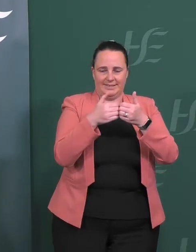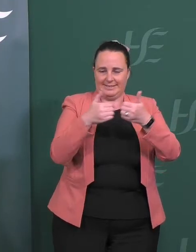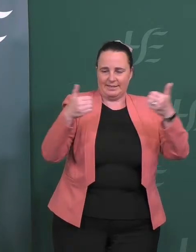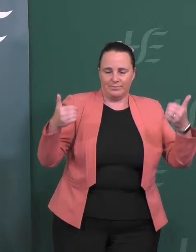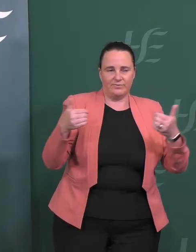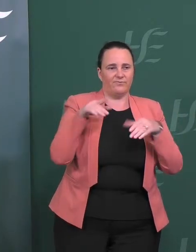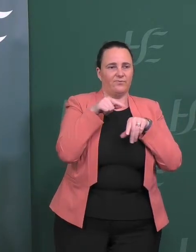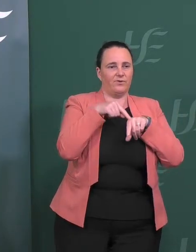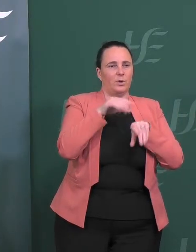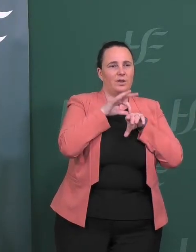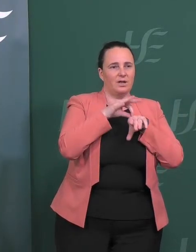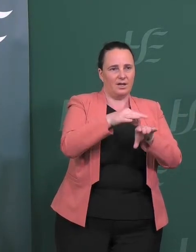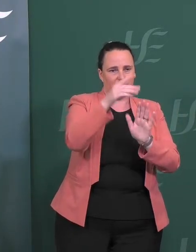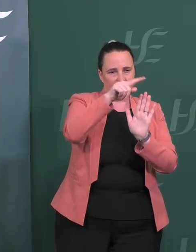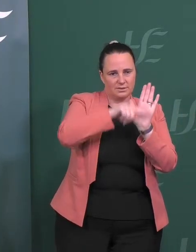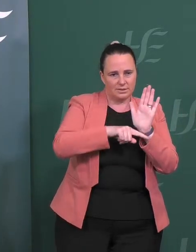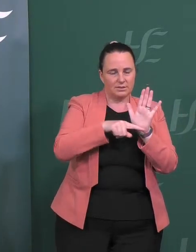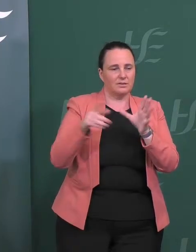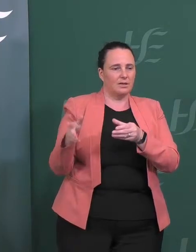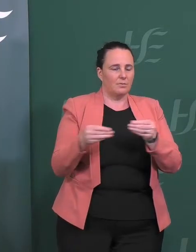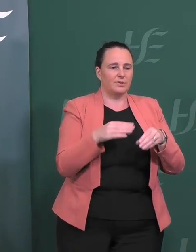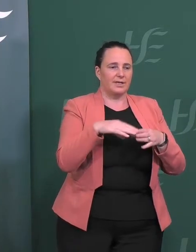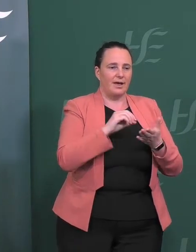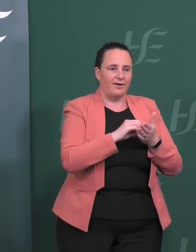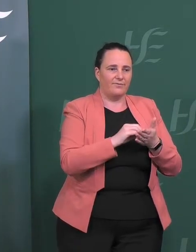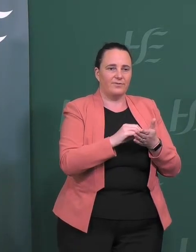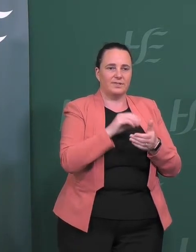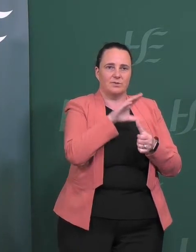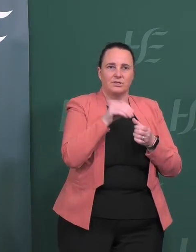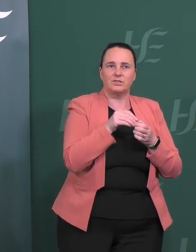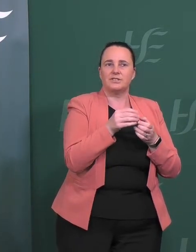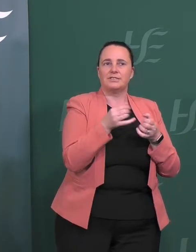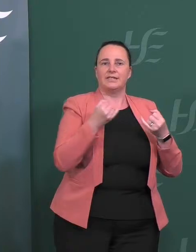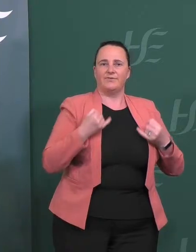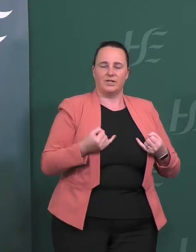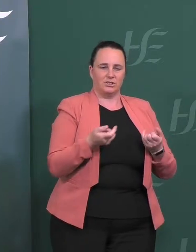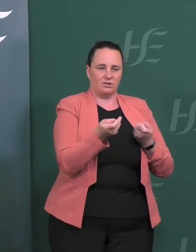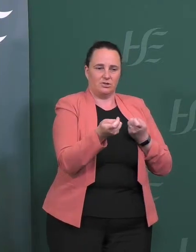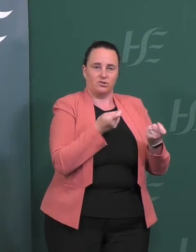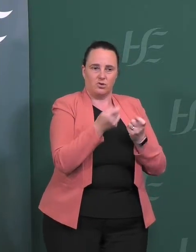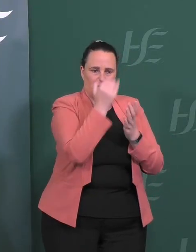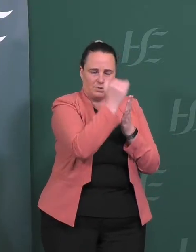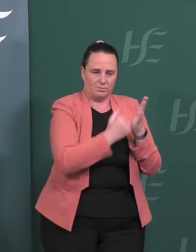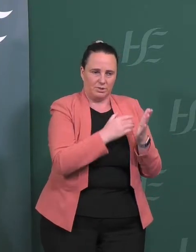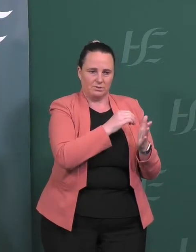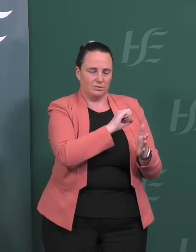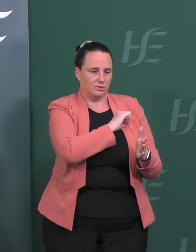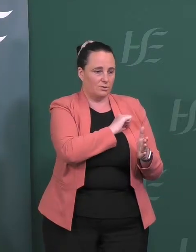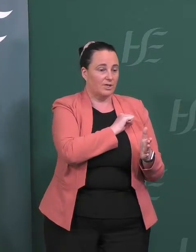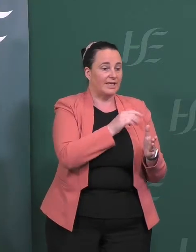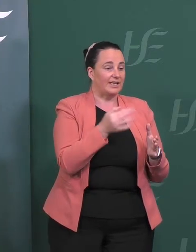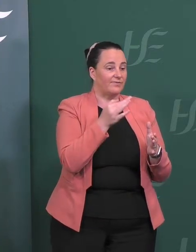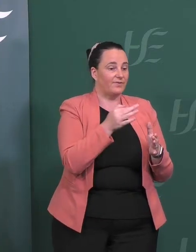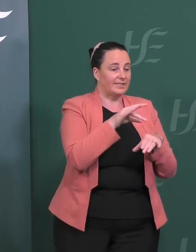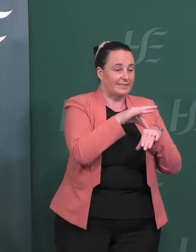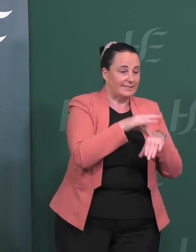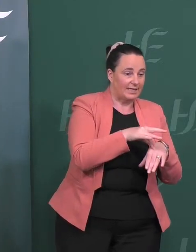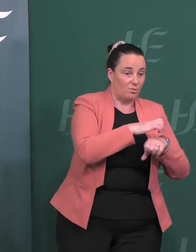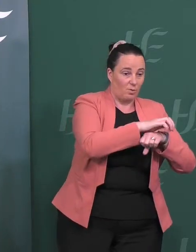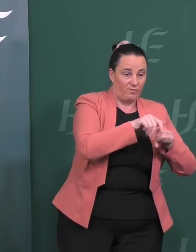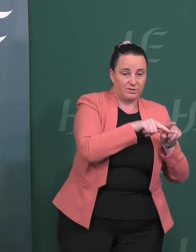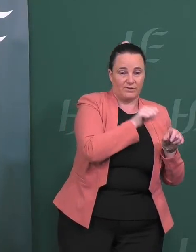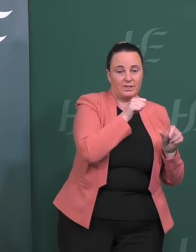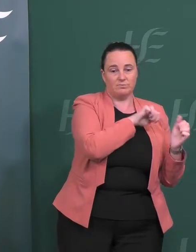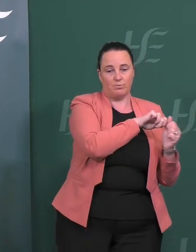accordance with guidance and infection prevention control measures to reduce the spread of the infection in hospital settings. Every positive